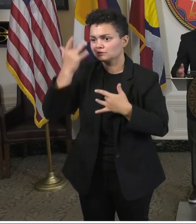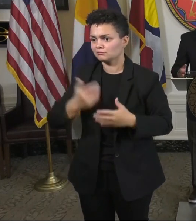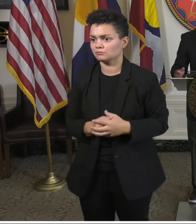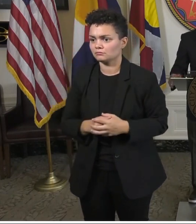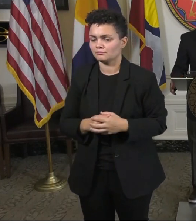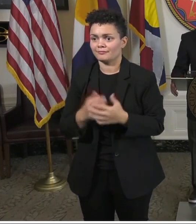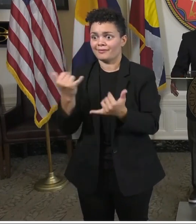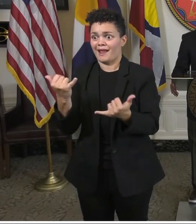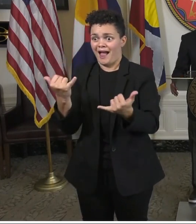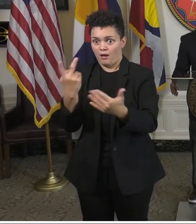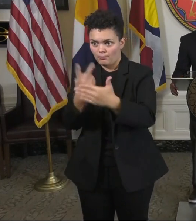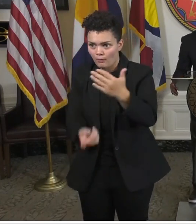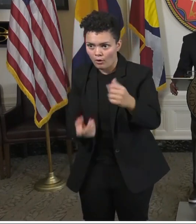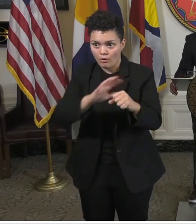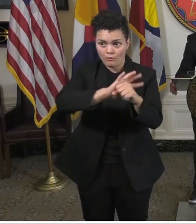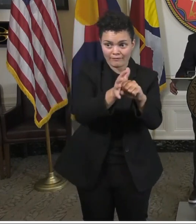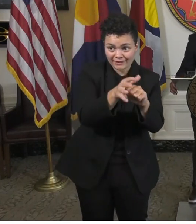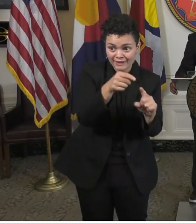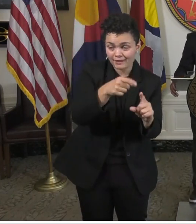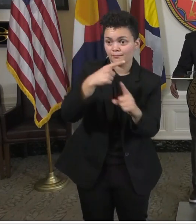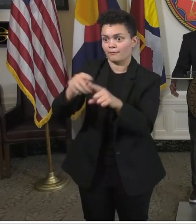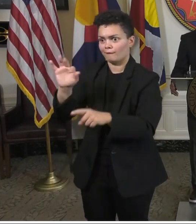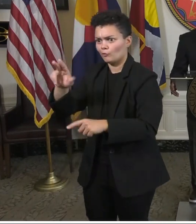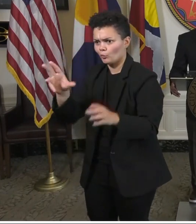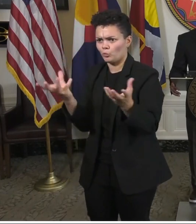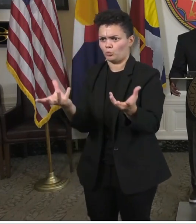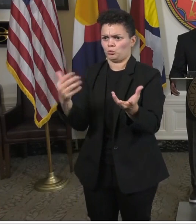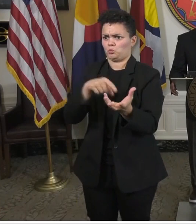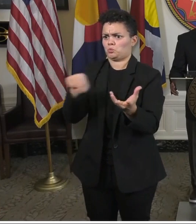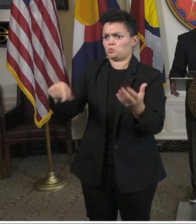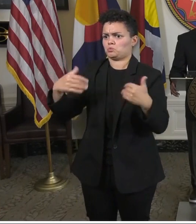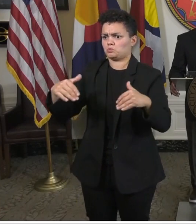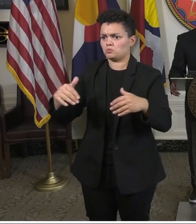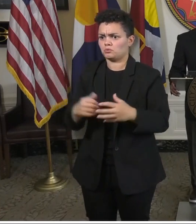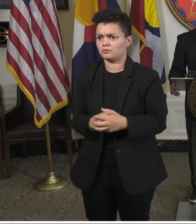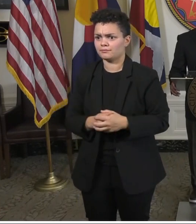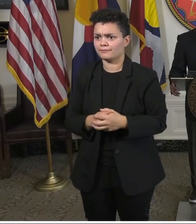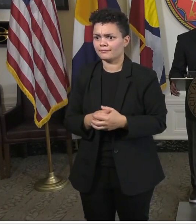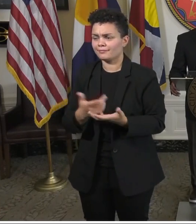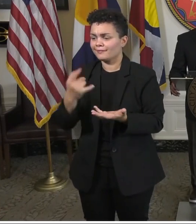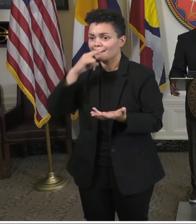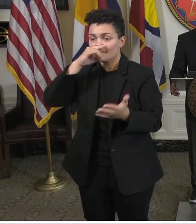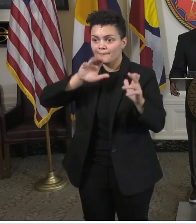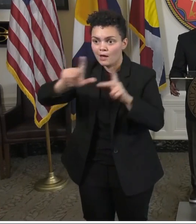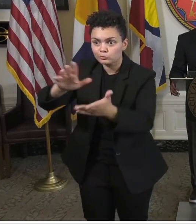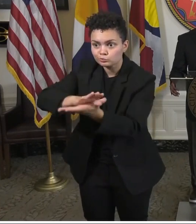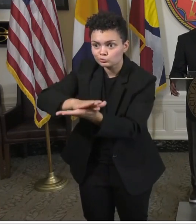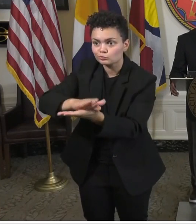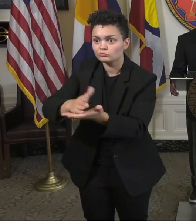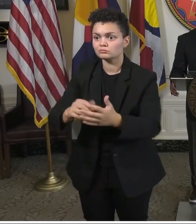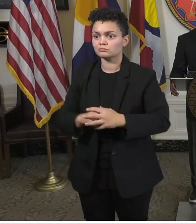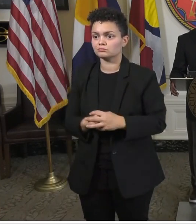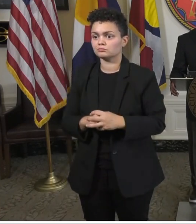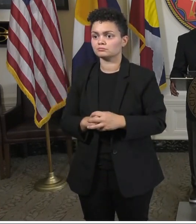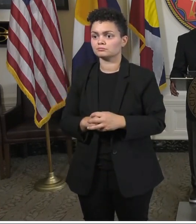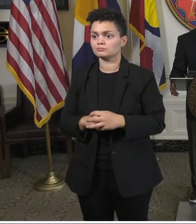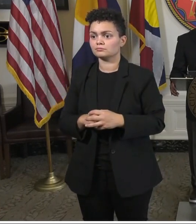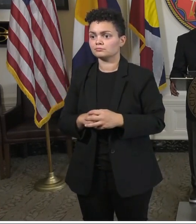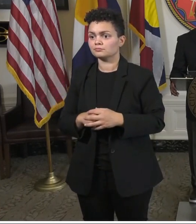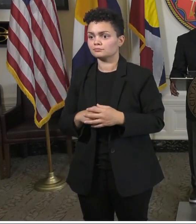school, some folks may even go back to work after the summer, since not being in the office since March. We, of course, stand